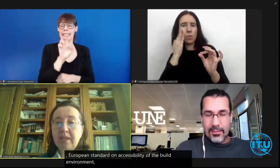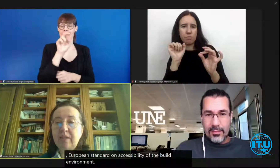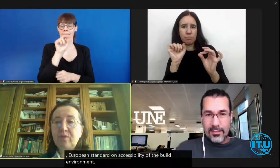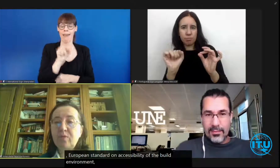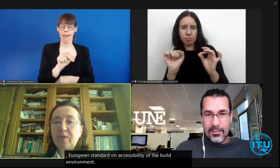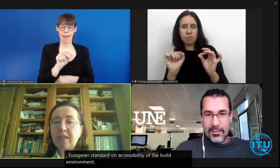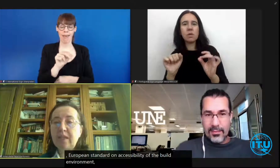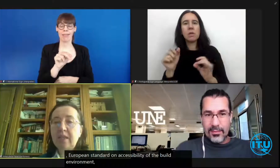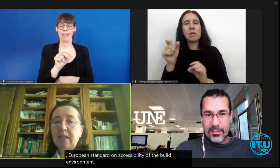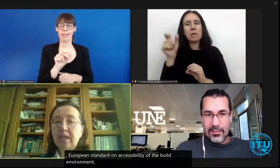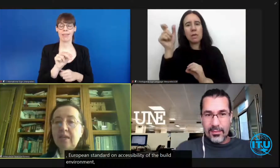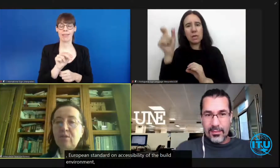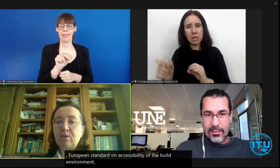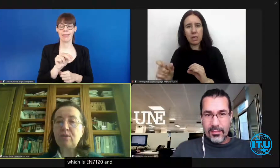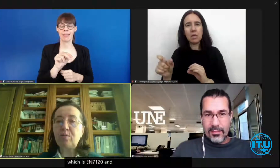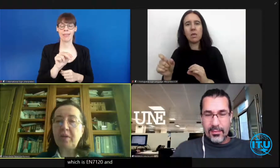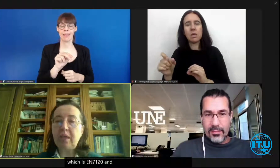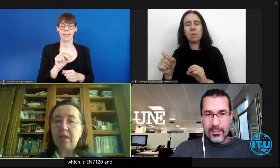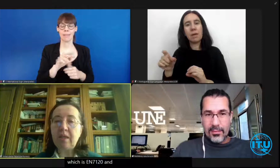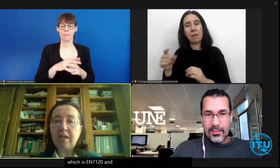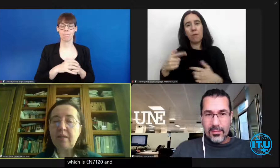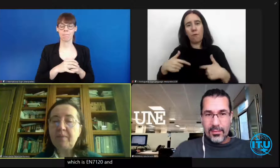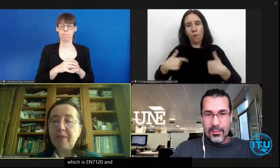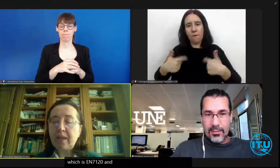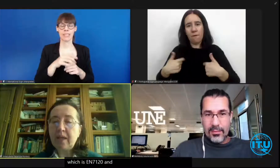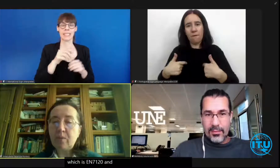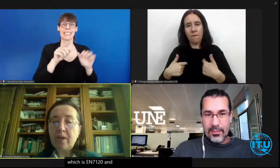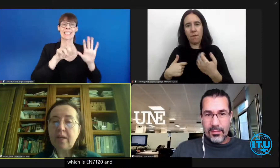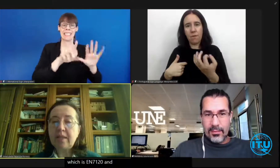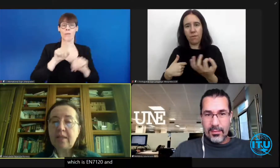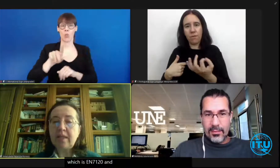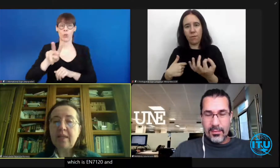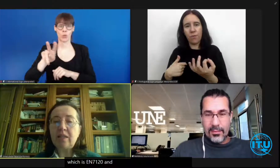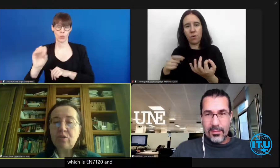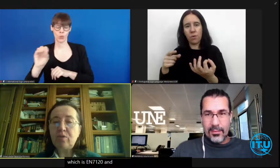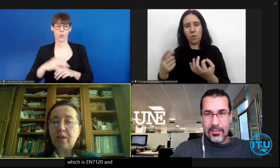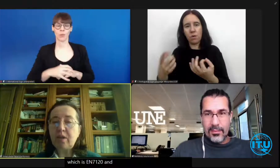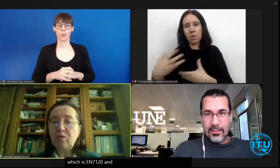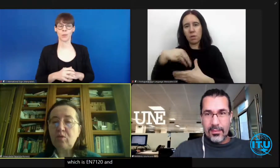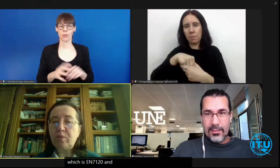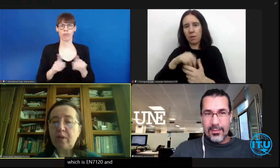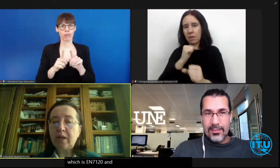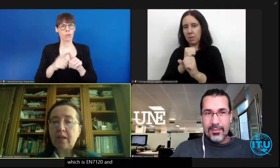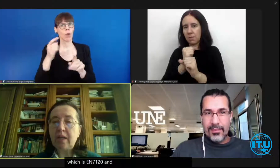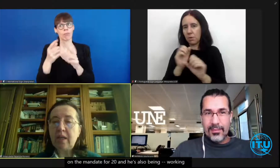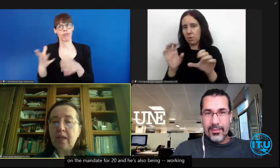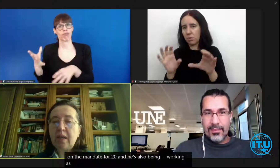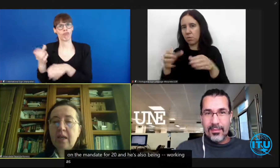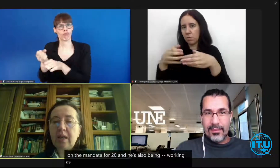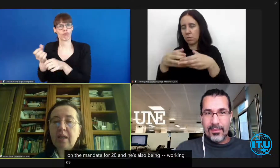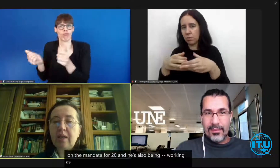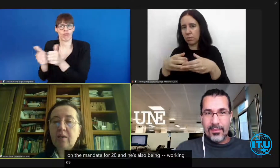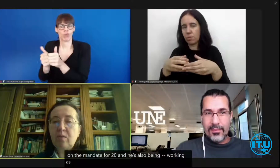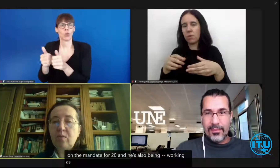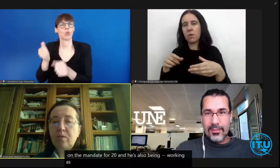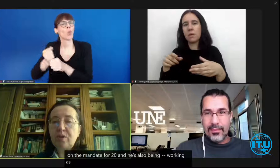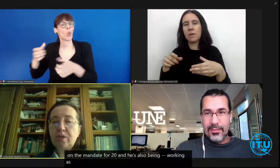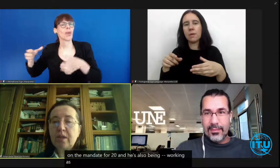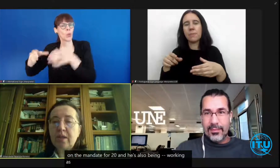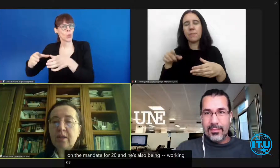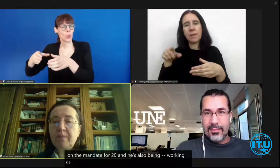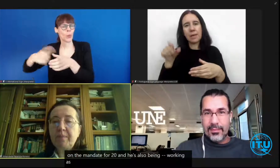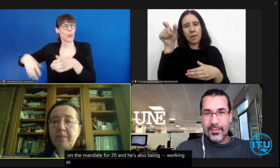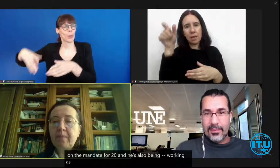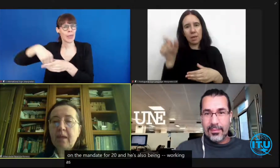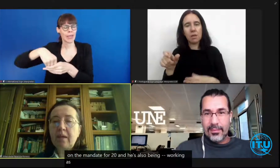and under mandate for 20. He has also been working, as I said, in the joint working group where he